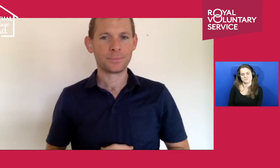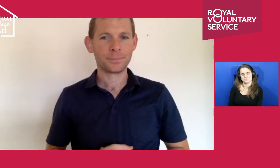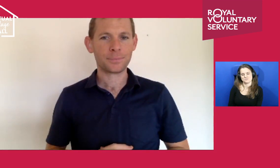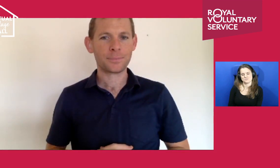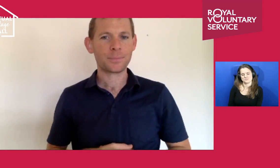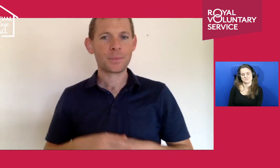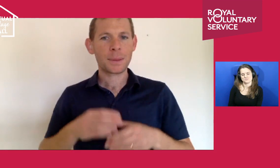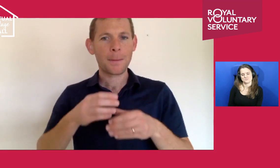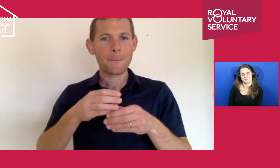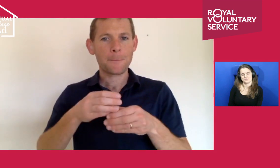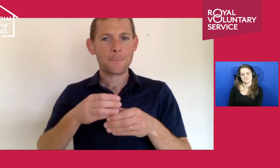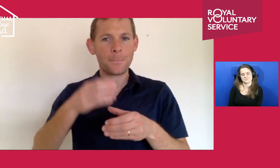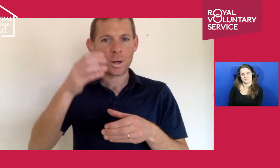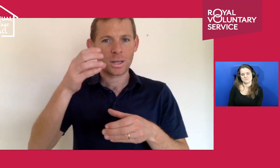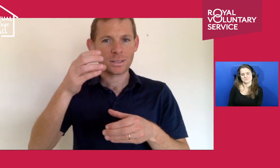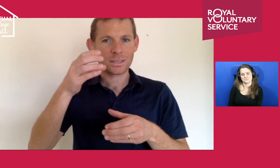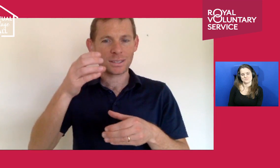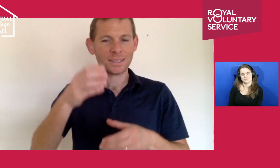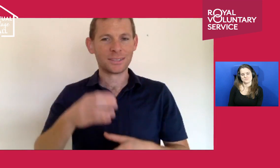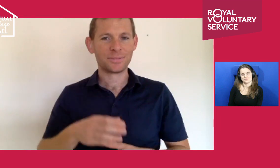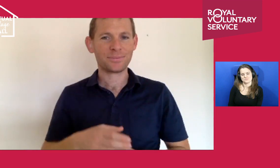Bottle.